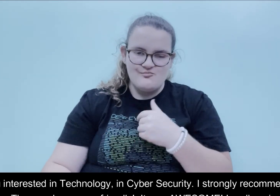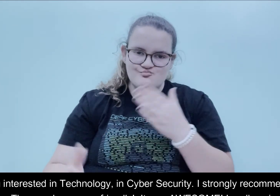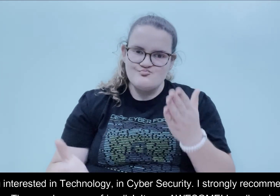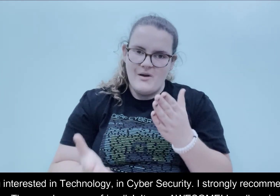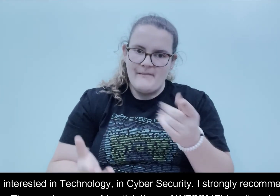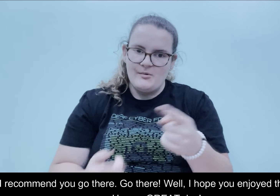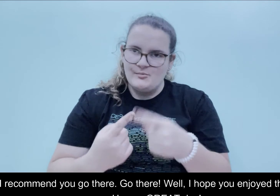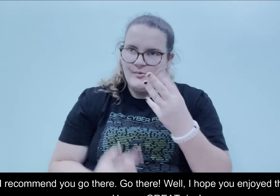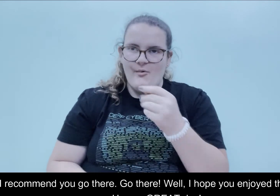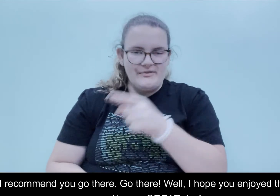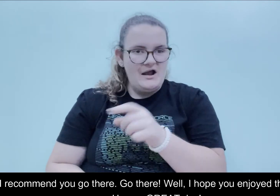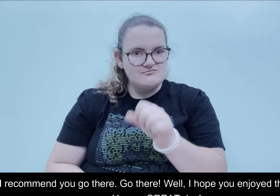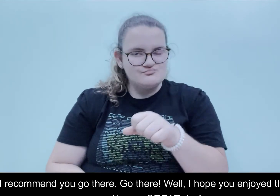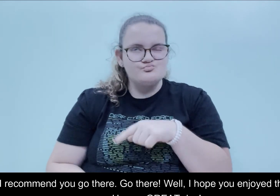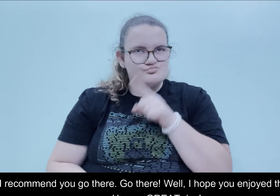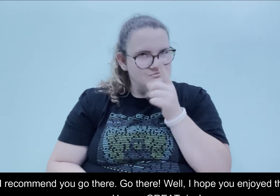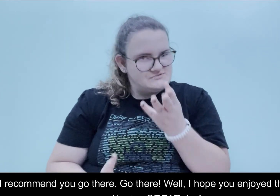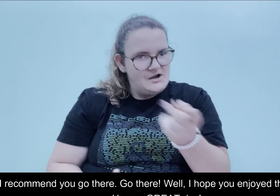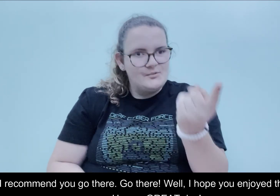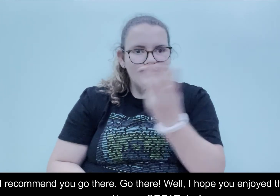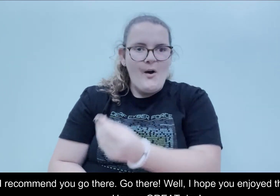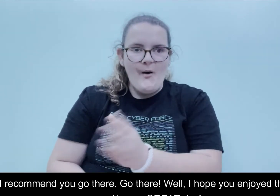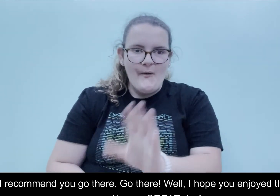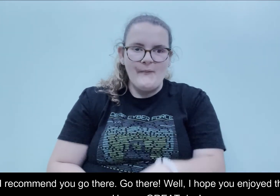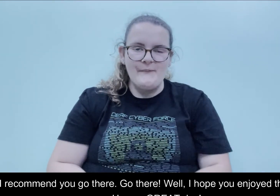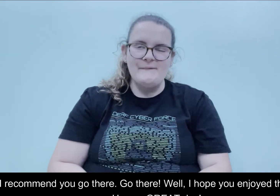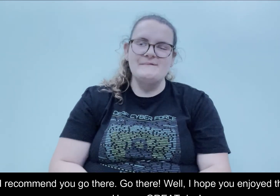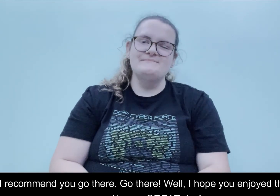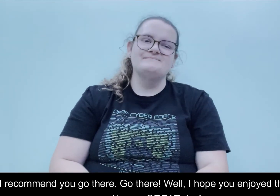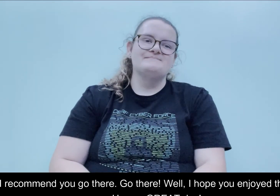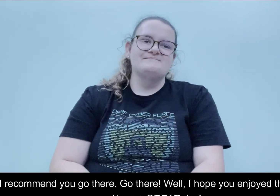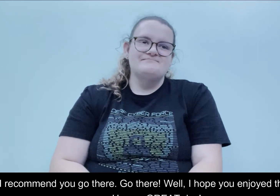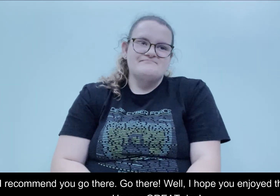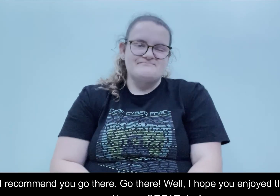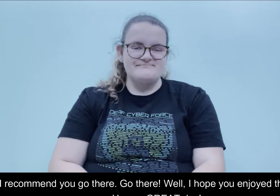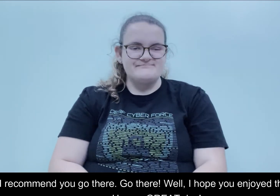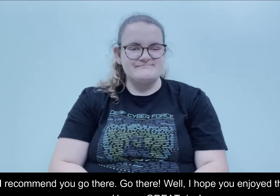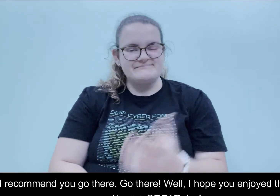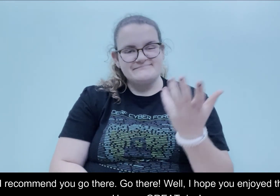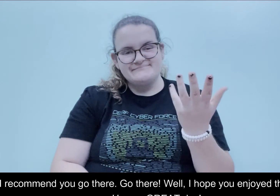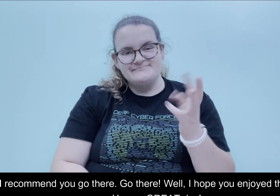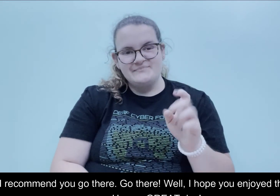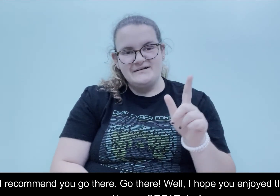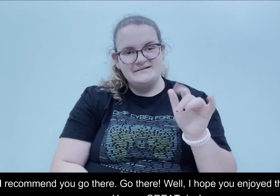mean, really, really enjoyed being there. So I would really recommend and encourage you to go. You should.